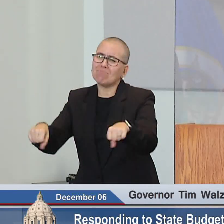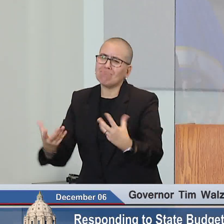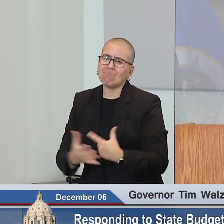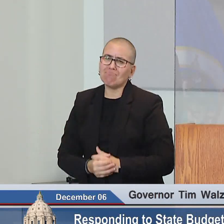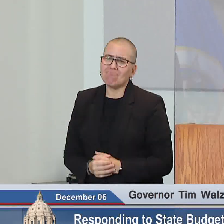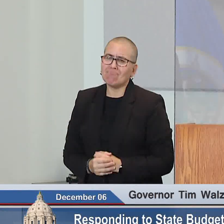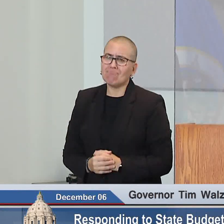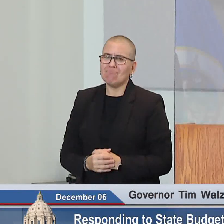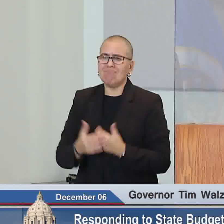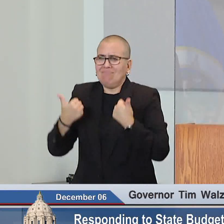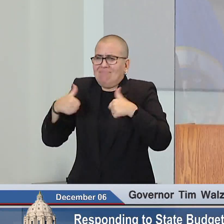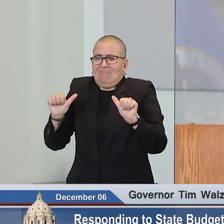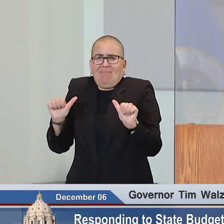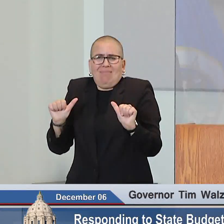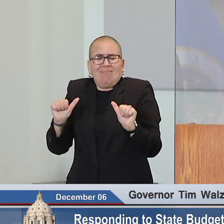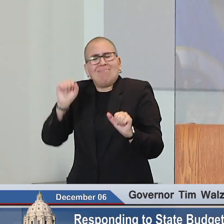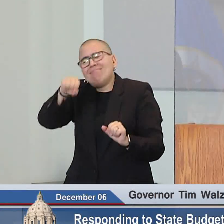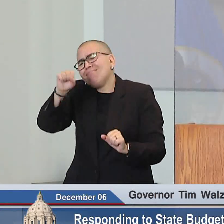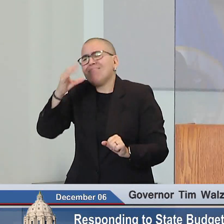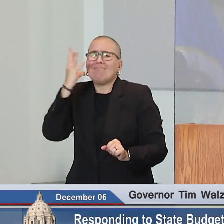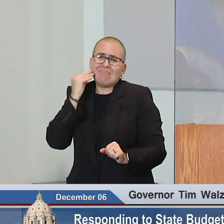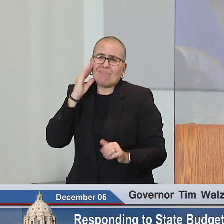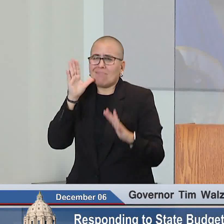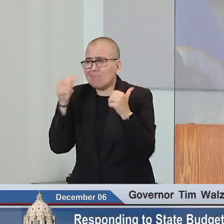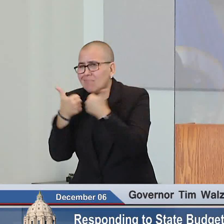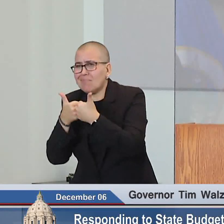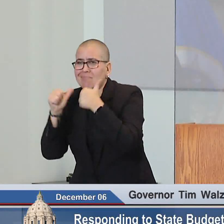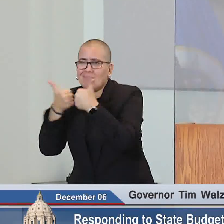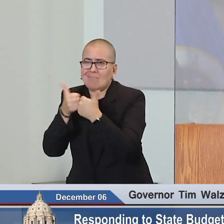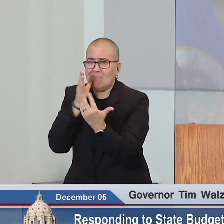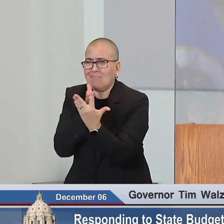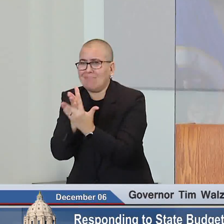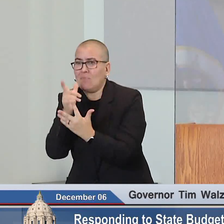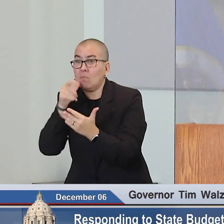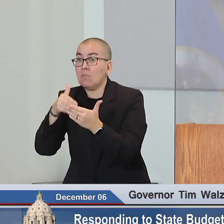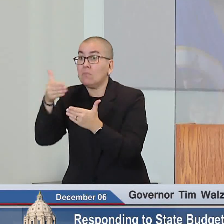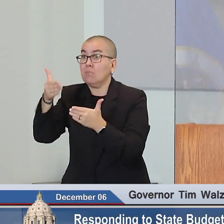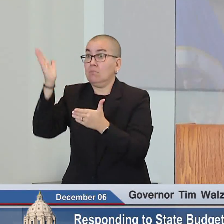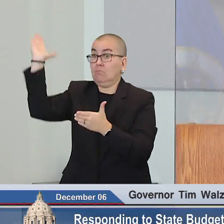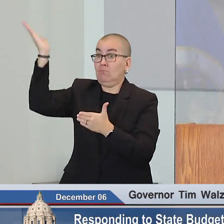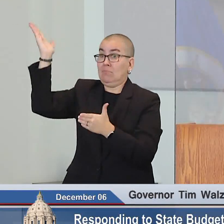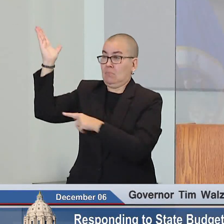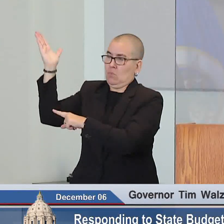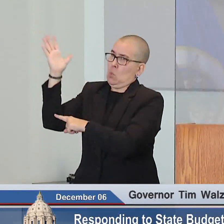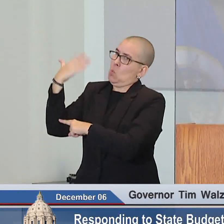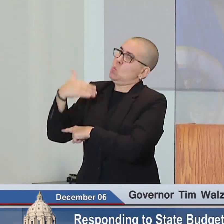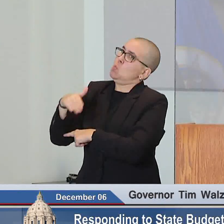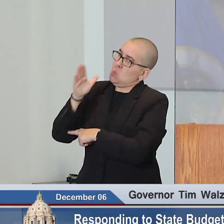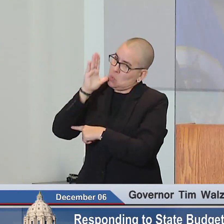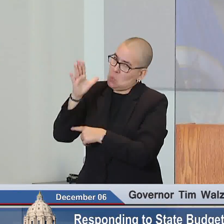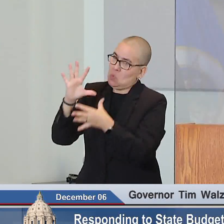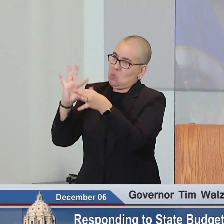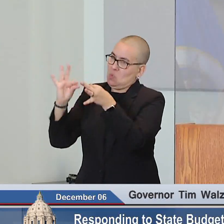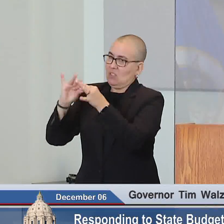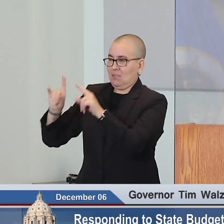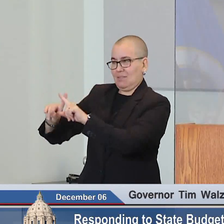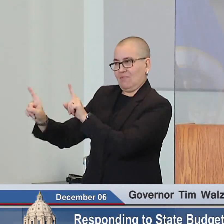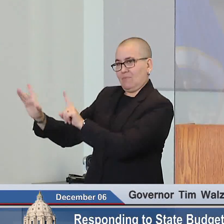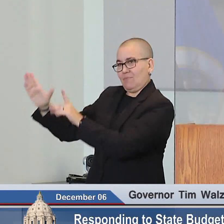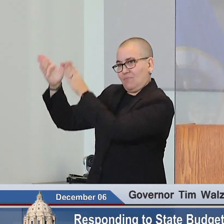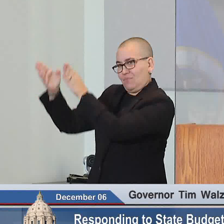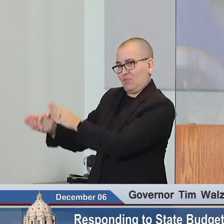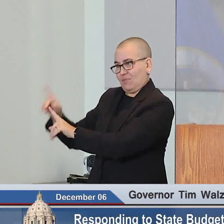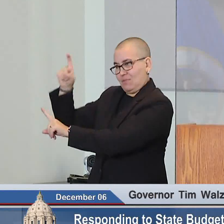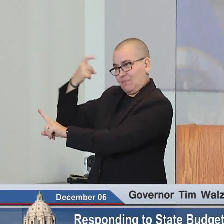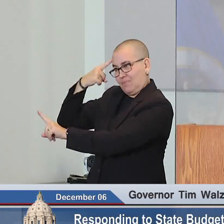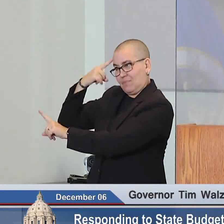challenges, and I know that the folks coming up next are an independent branch of governance that will work the will of their folks who